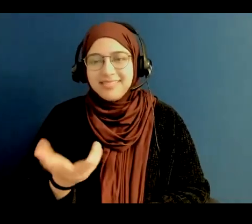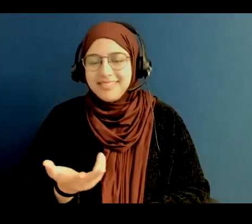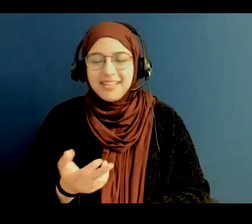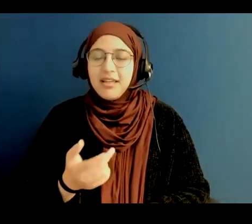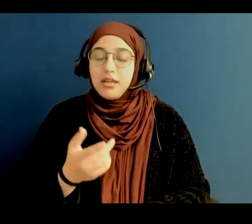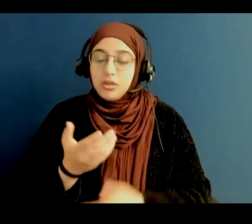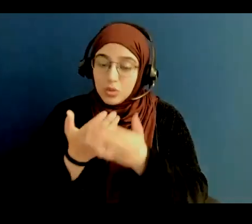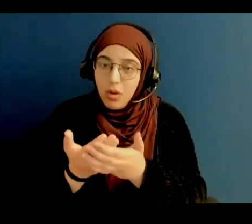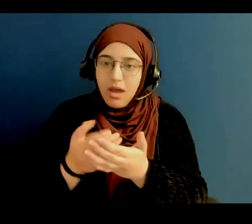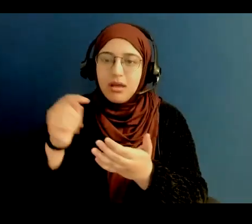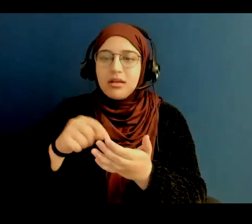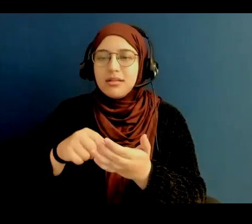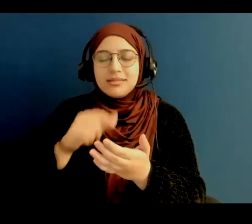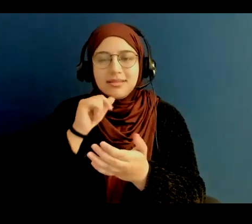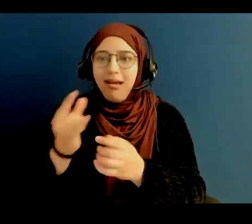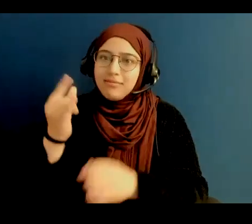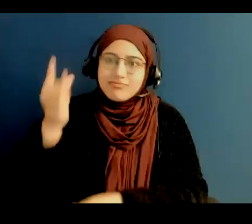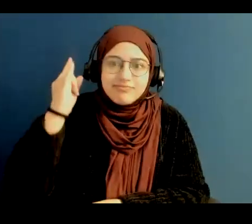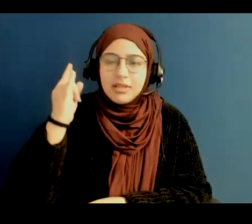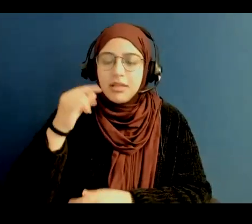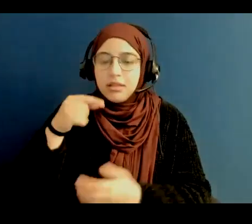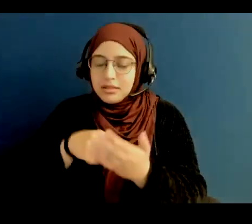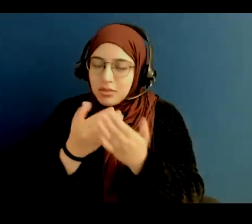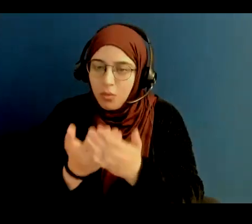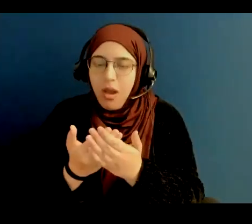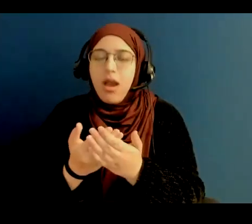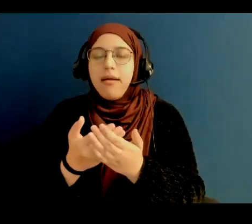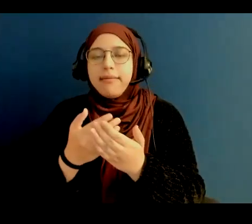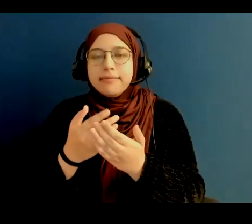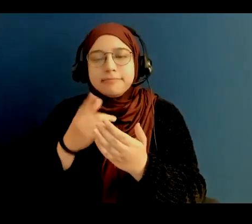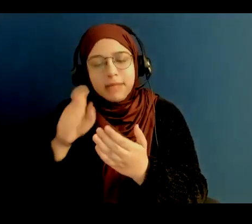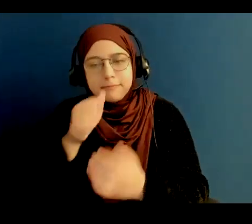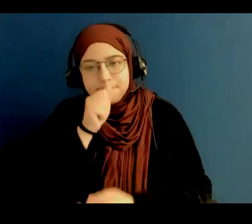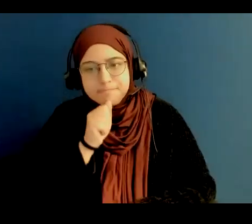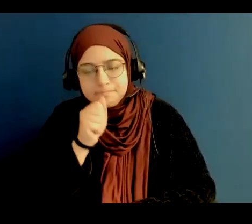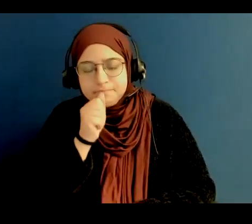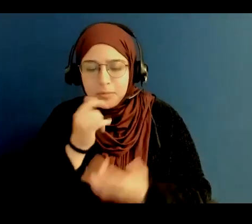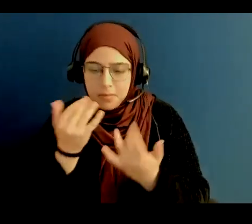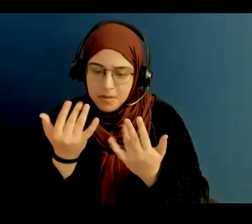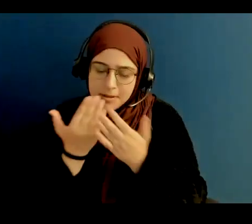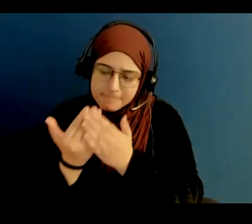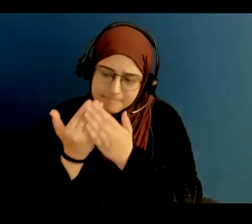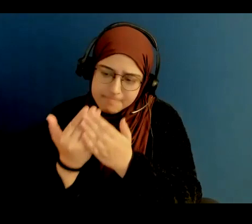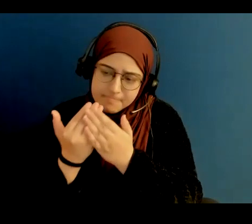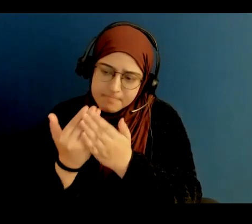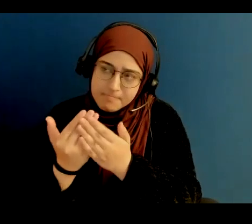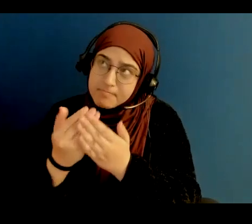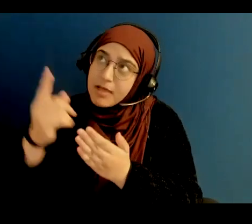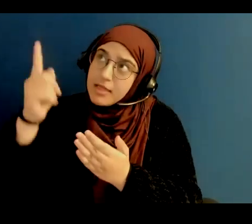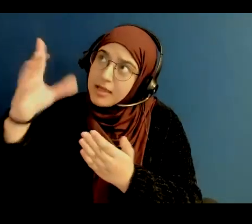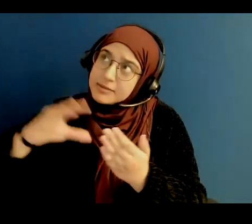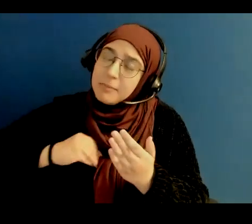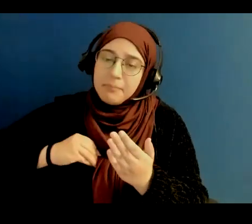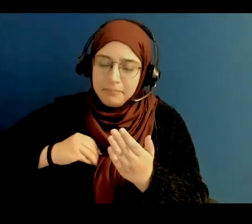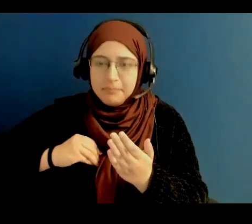have to wait for the dua to be accepted. Now, do you remember that patience is very, very